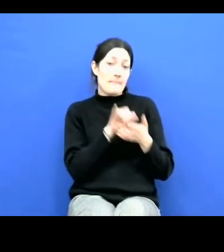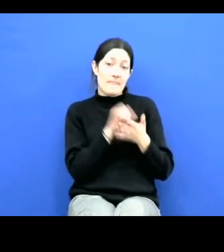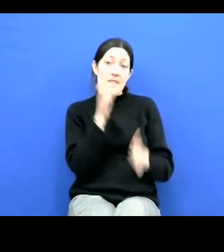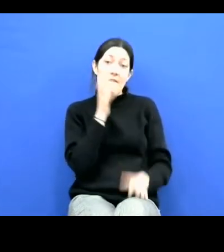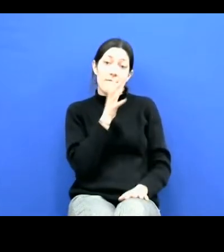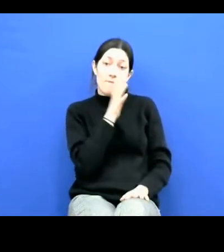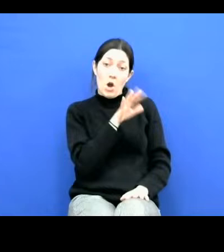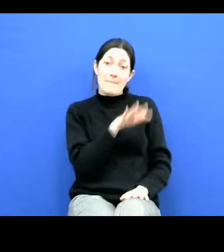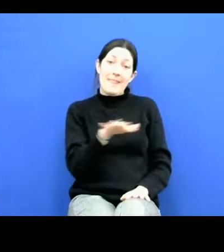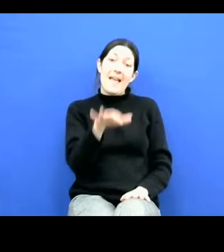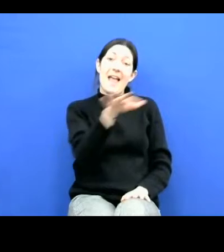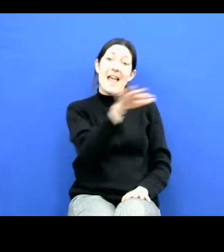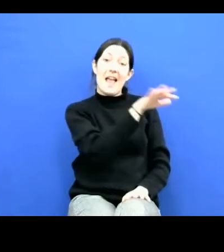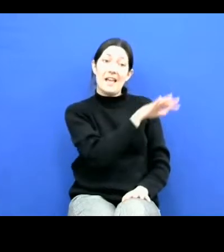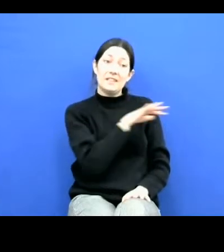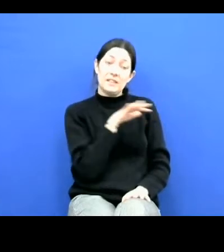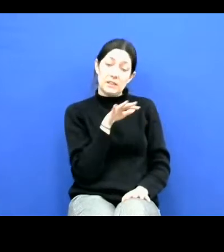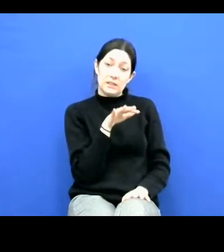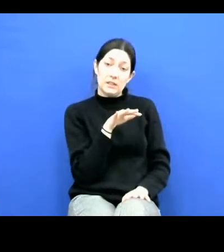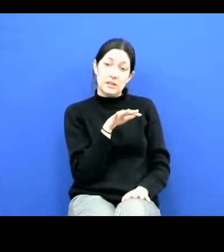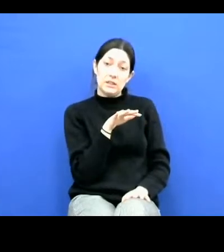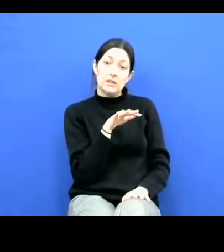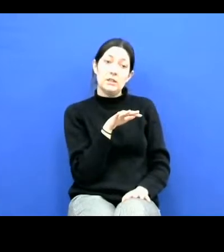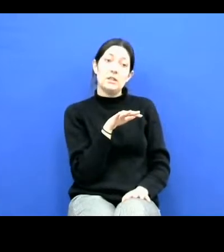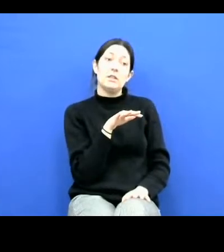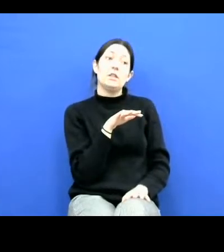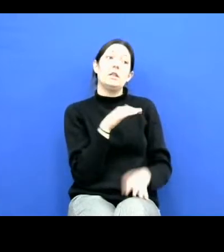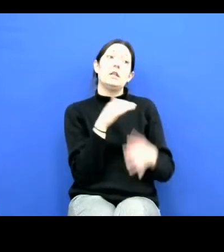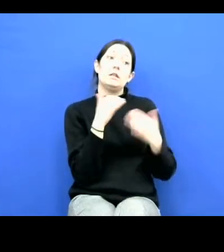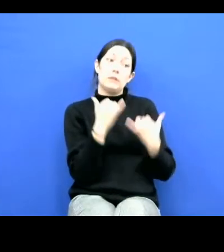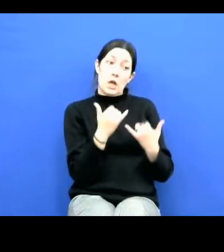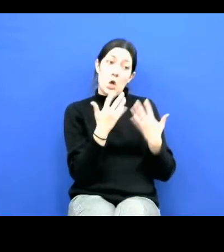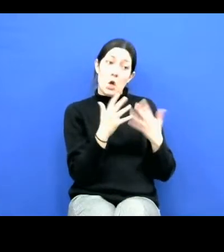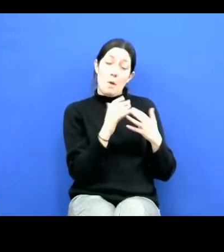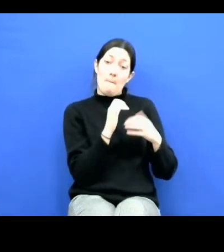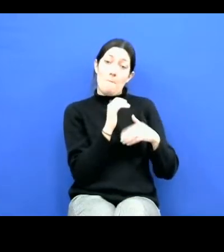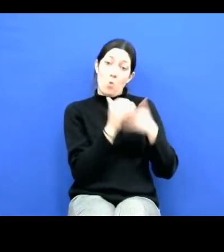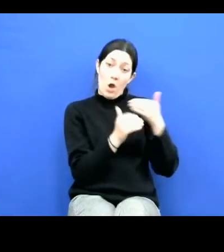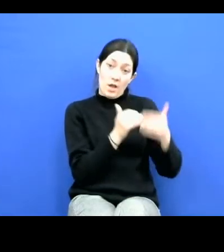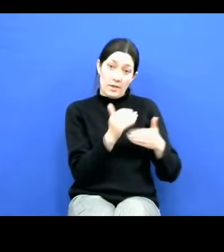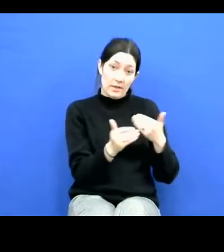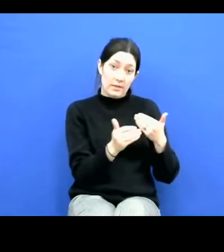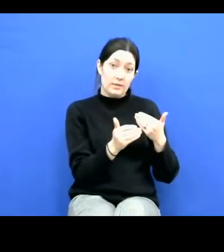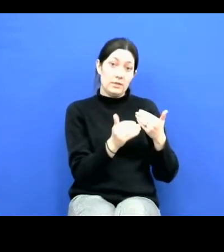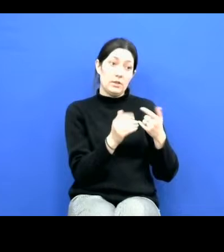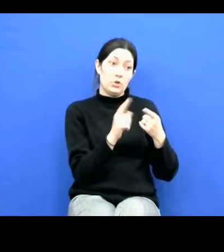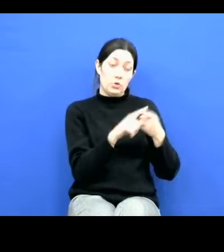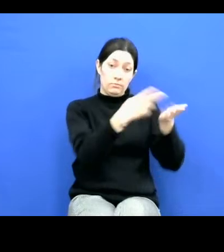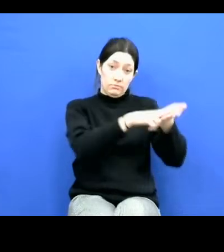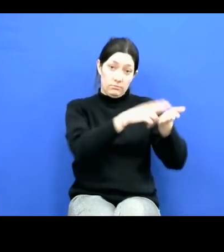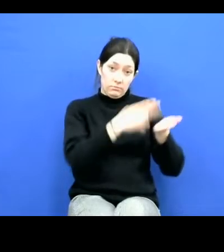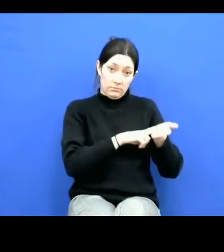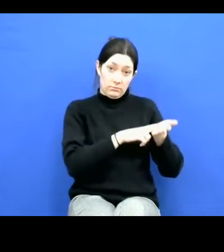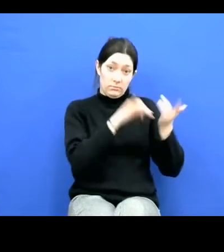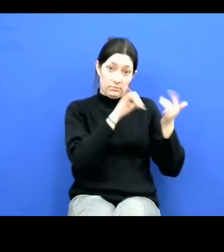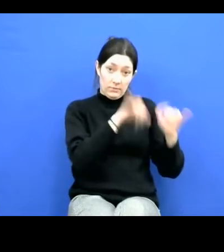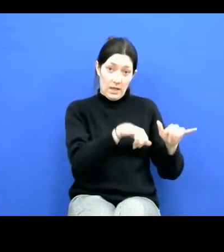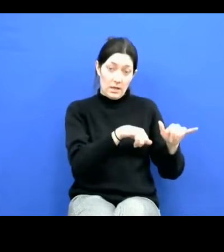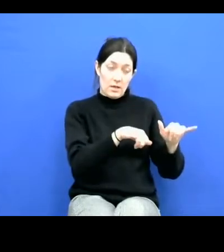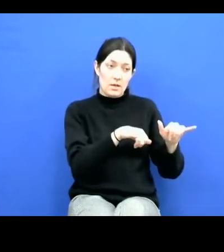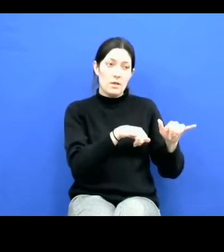farmland is, there's the process is in place for that farmland to be secured. Is that here in